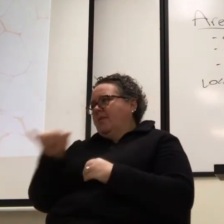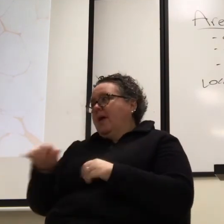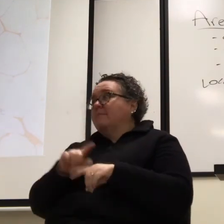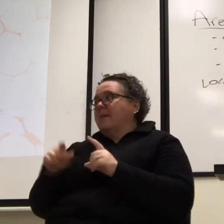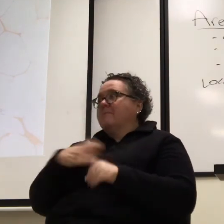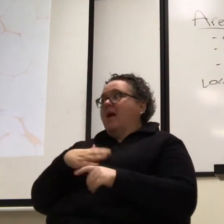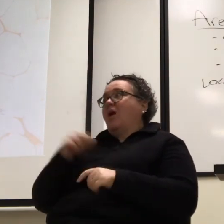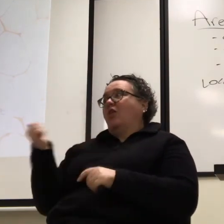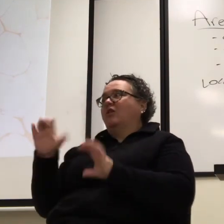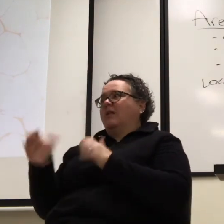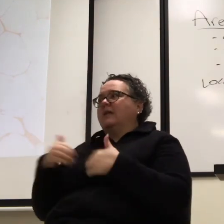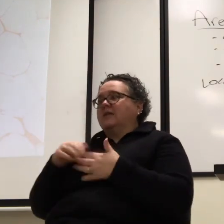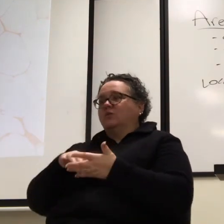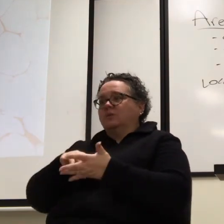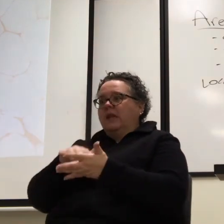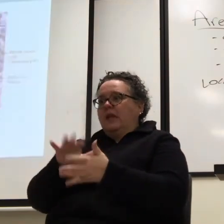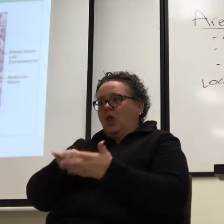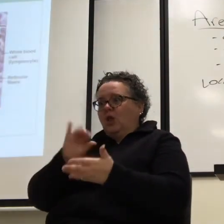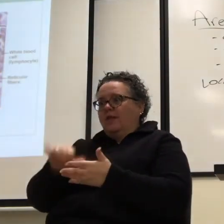identify adipose.